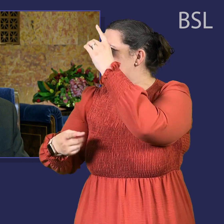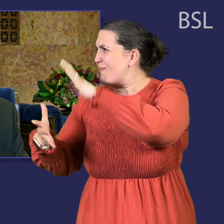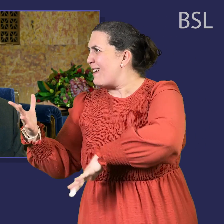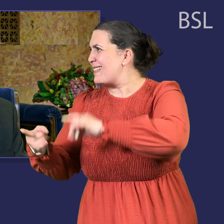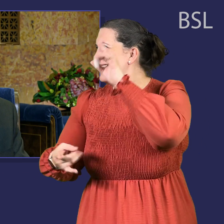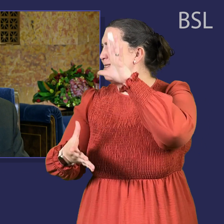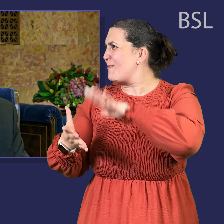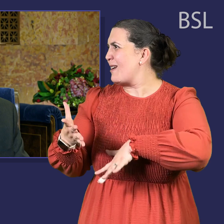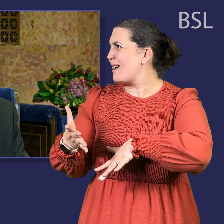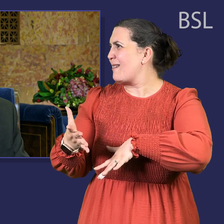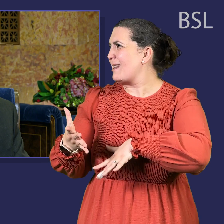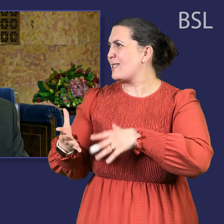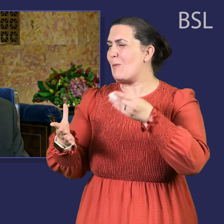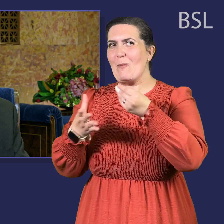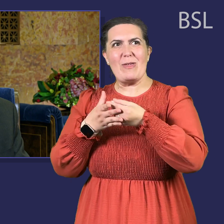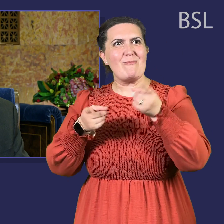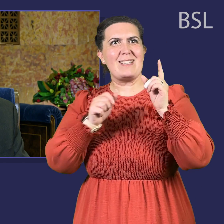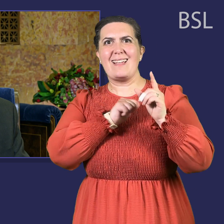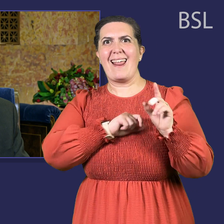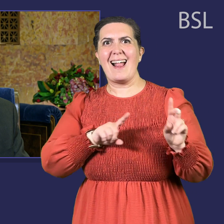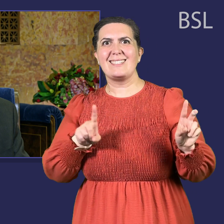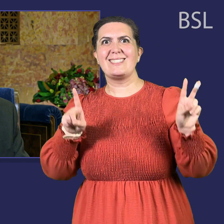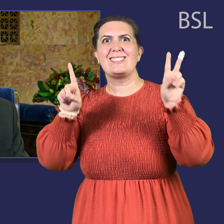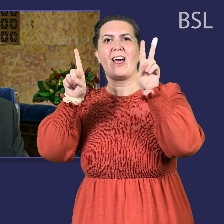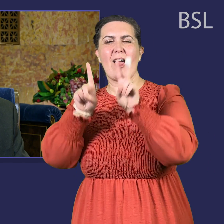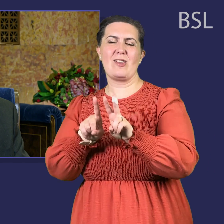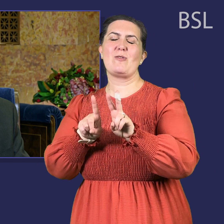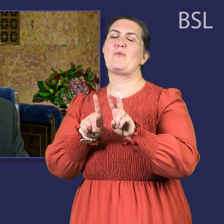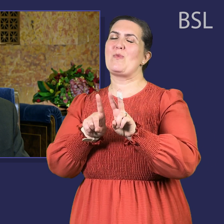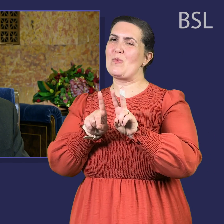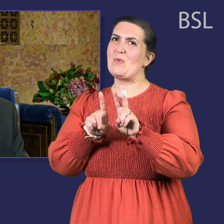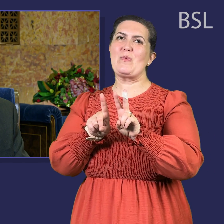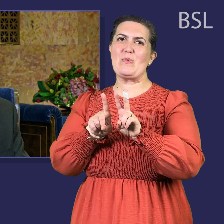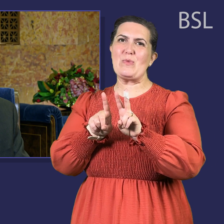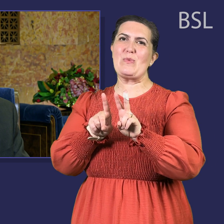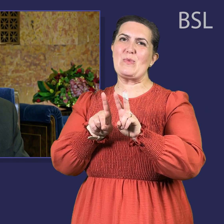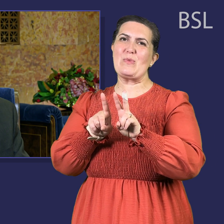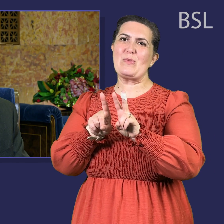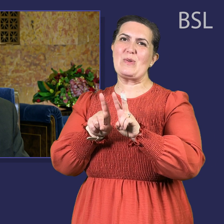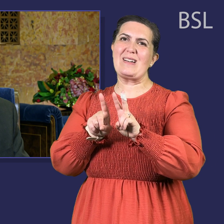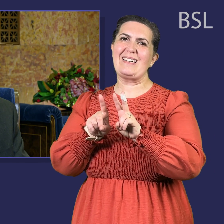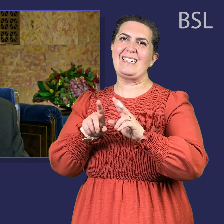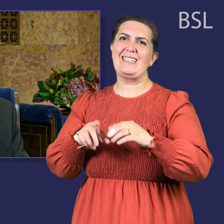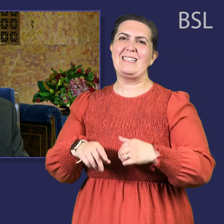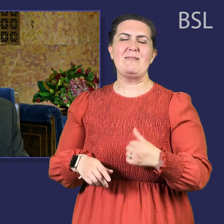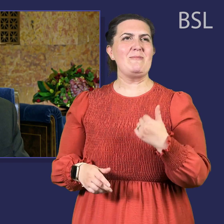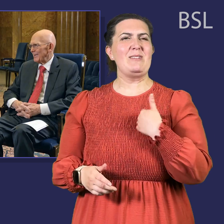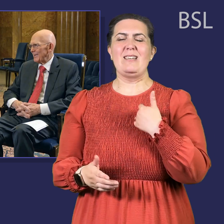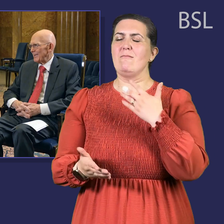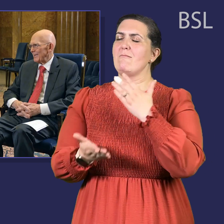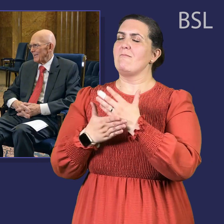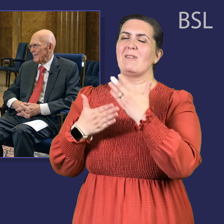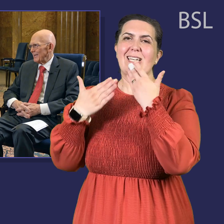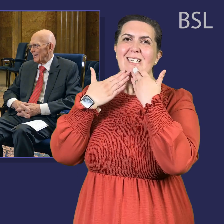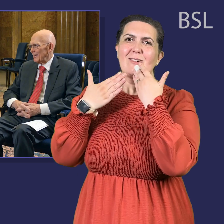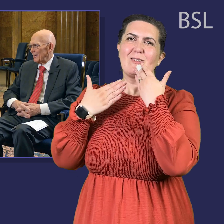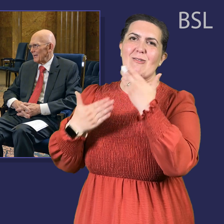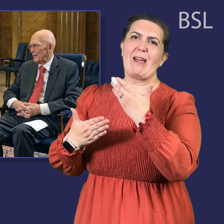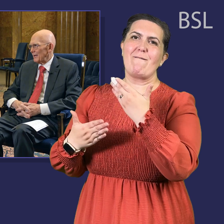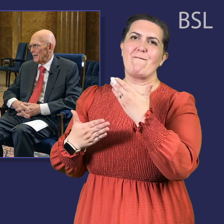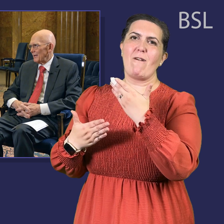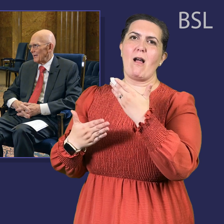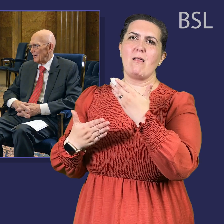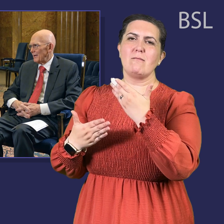we have had side by side with President Russell M. Nelson. And I'm just